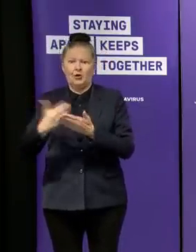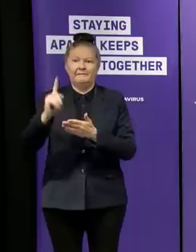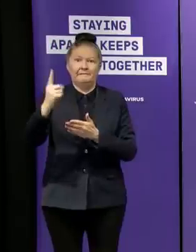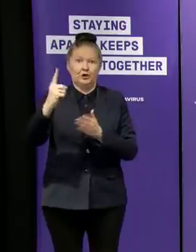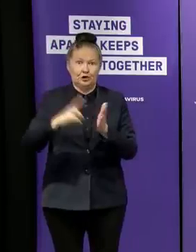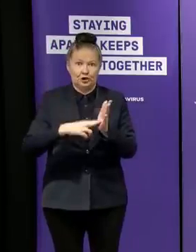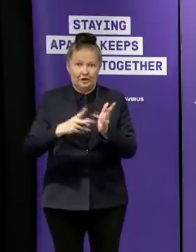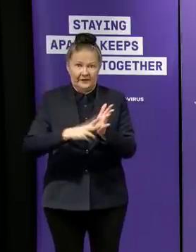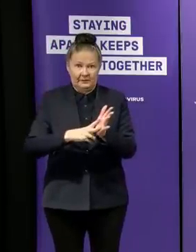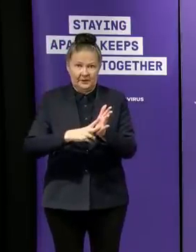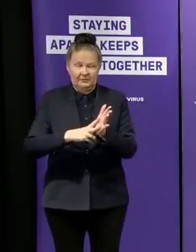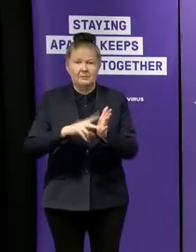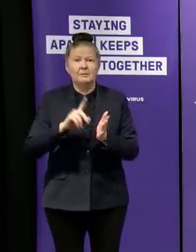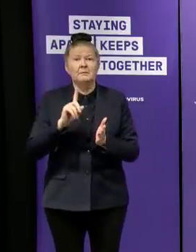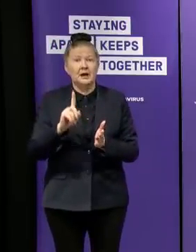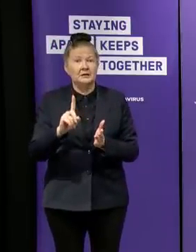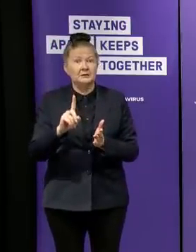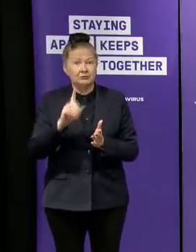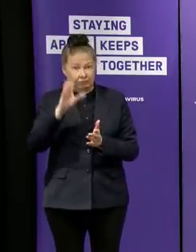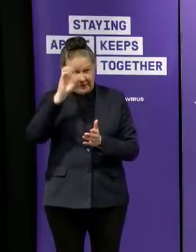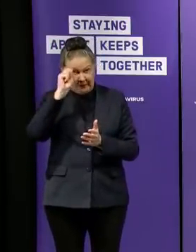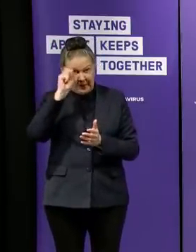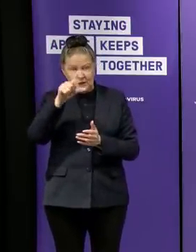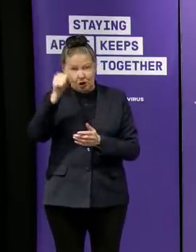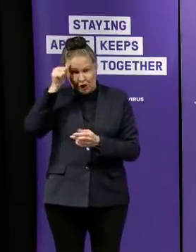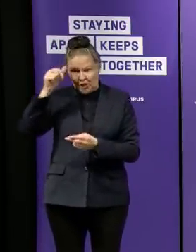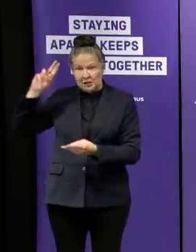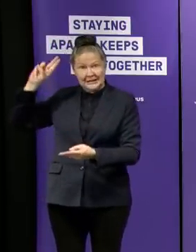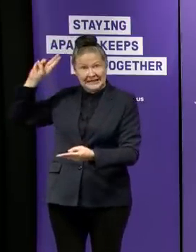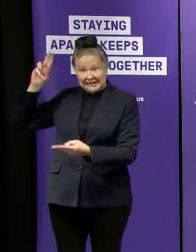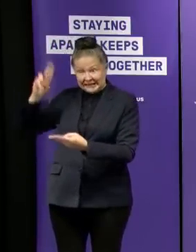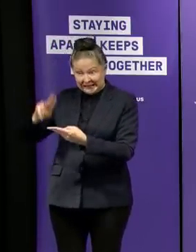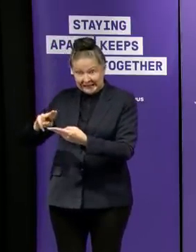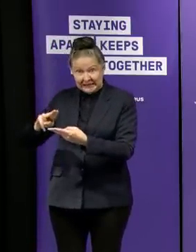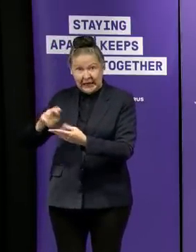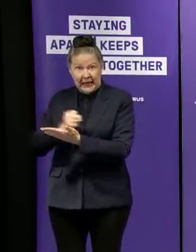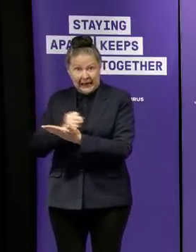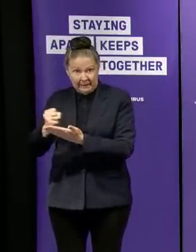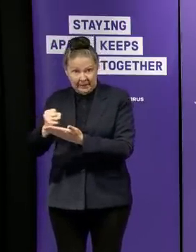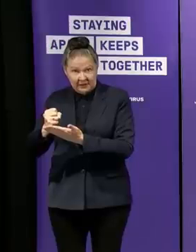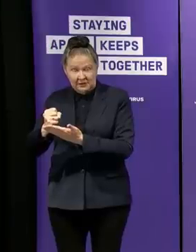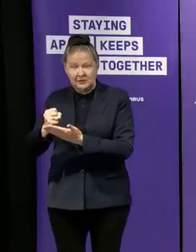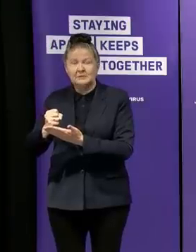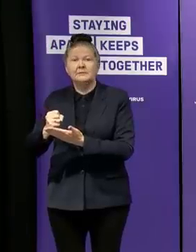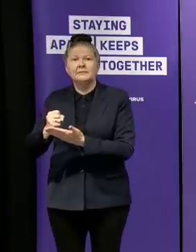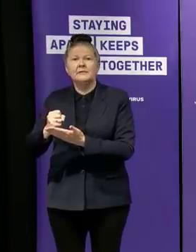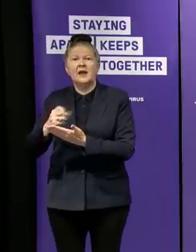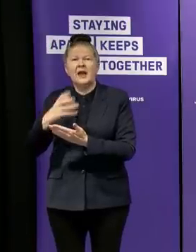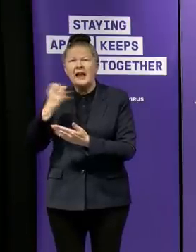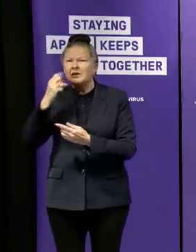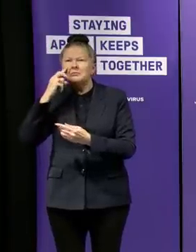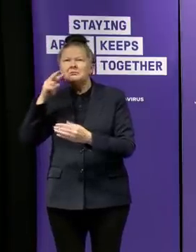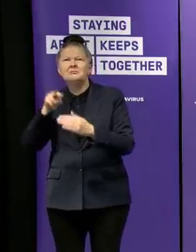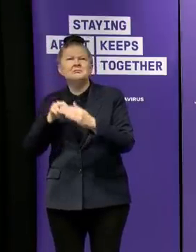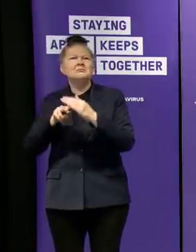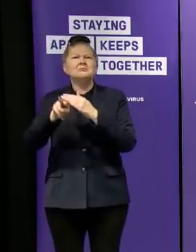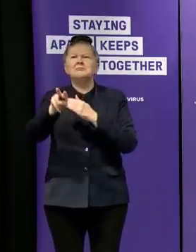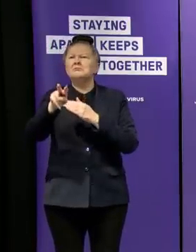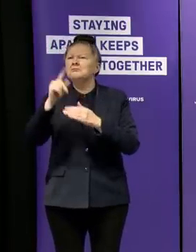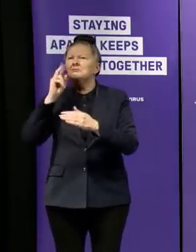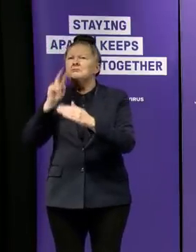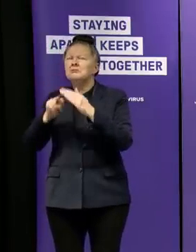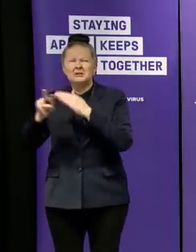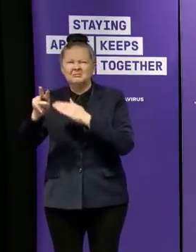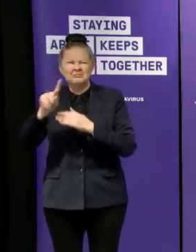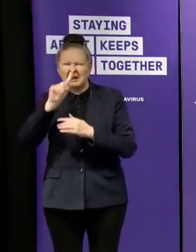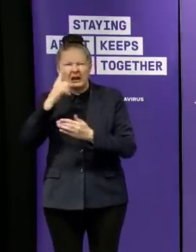point, when numbers get this low, modelling becomes less useful. Because it's not assumptions that you are making.